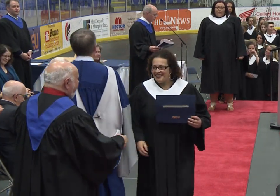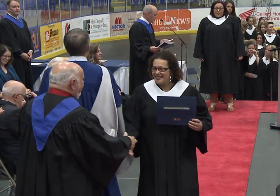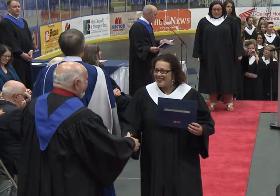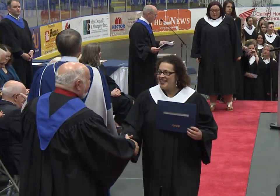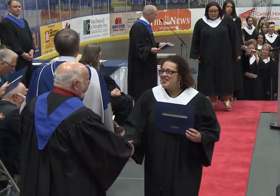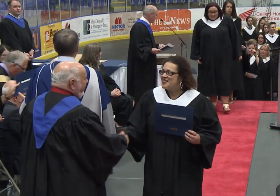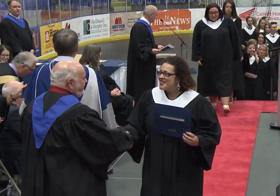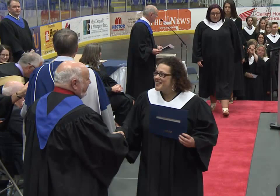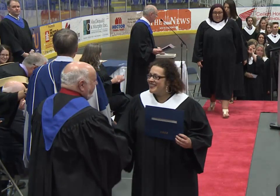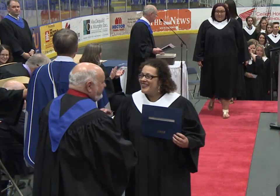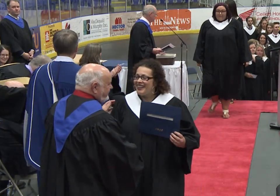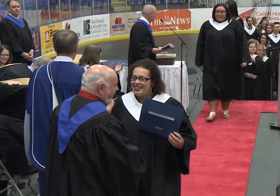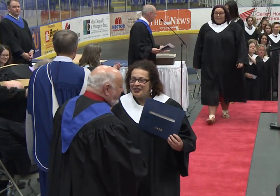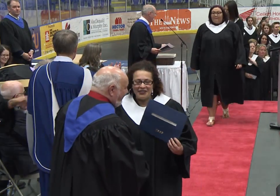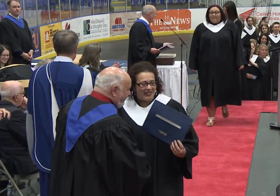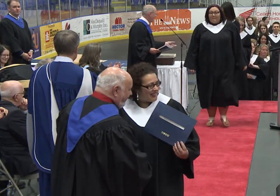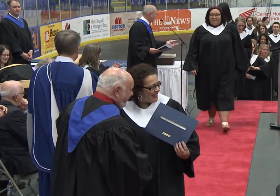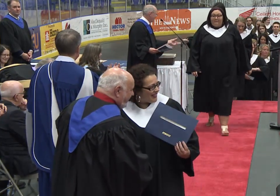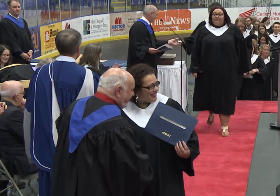Candace Jordan.